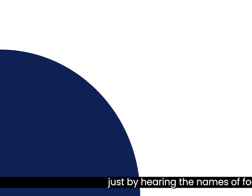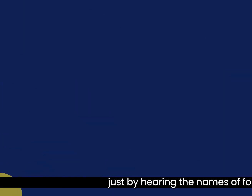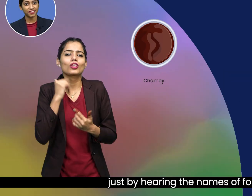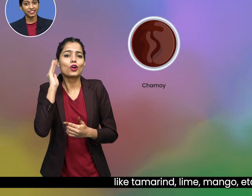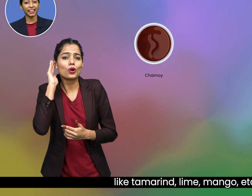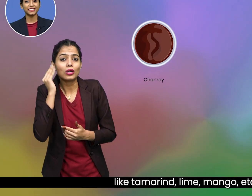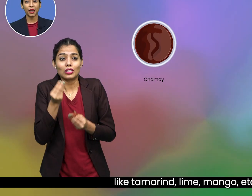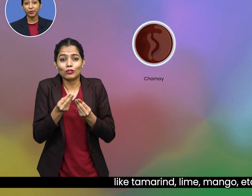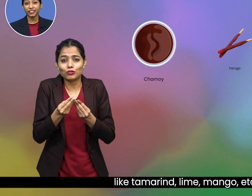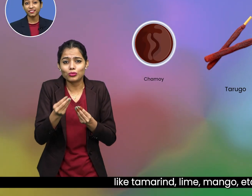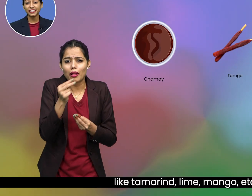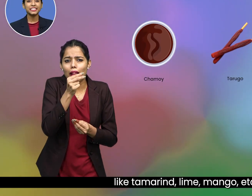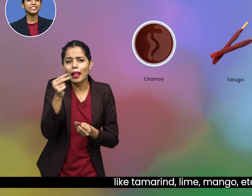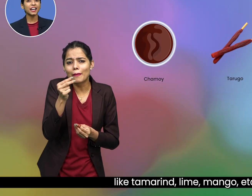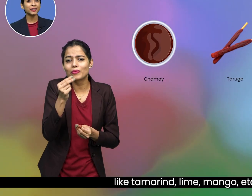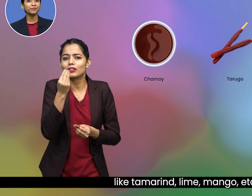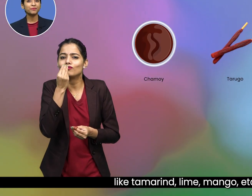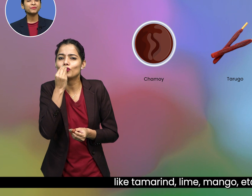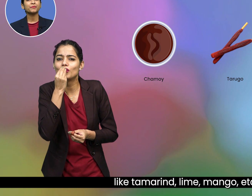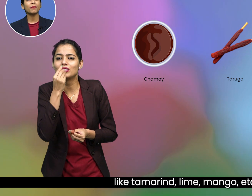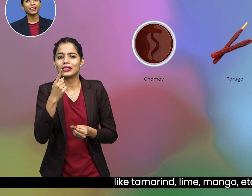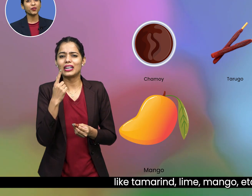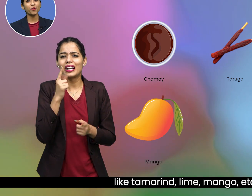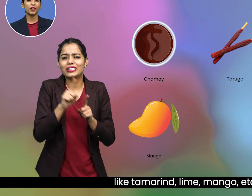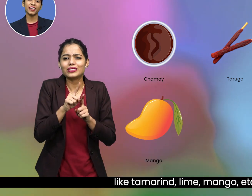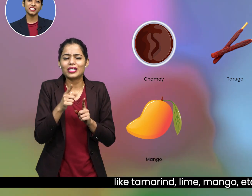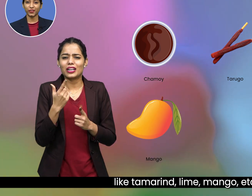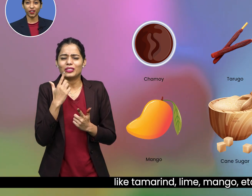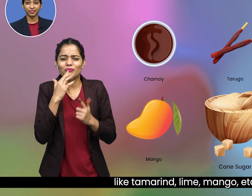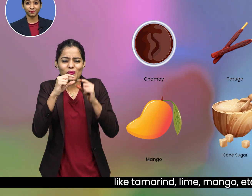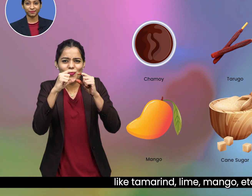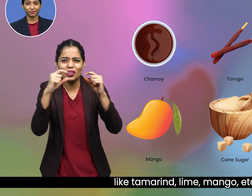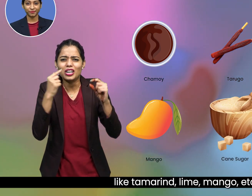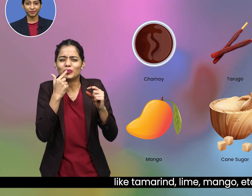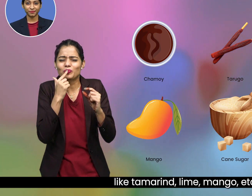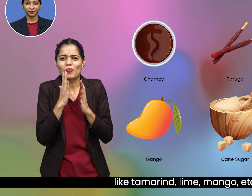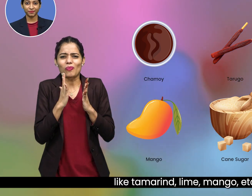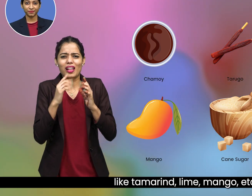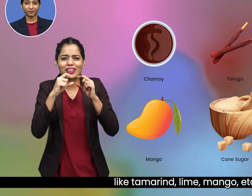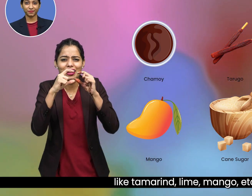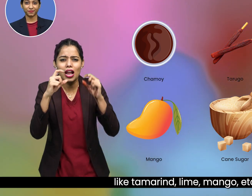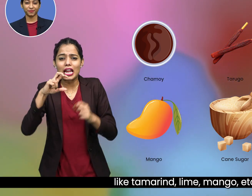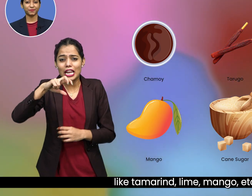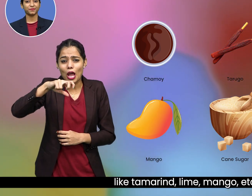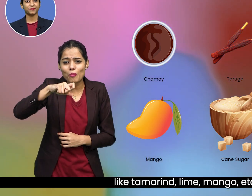of food like tamarind, lime, mango, etc.